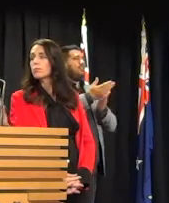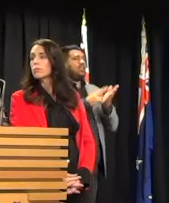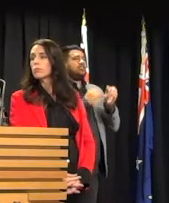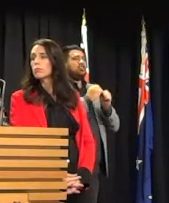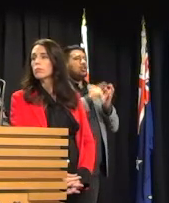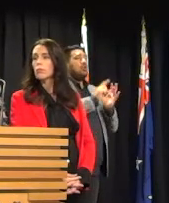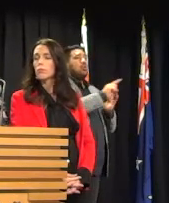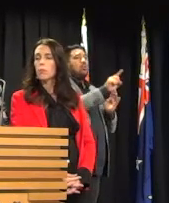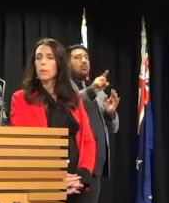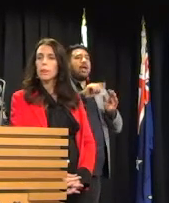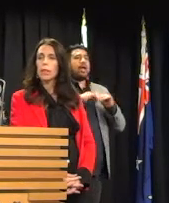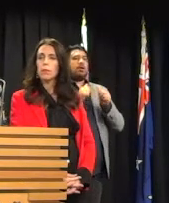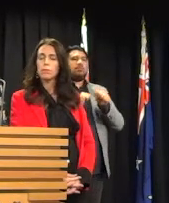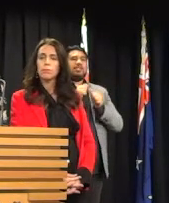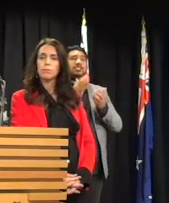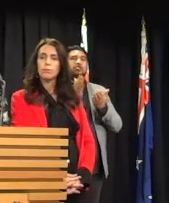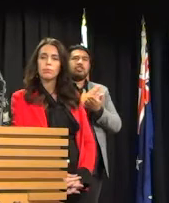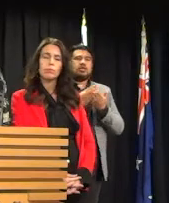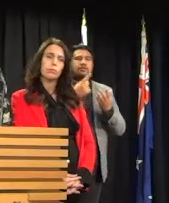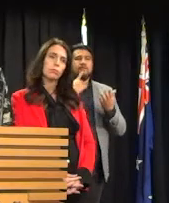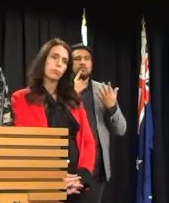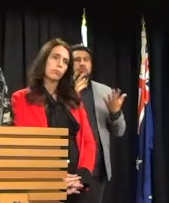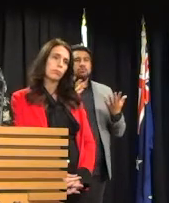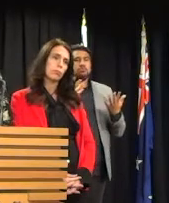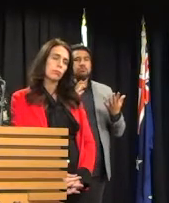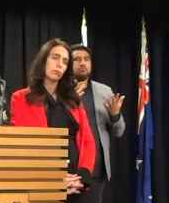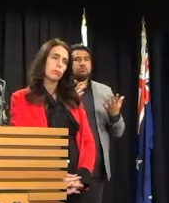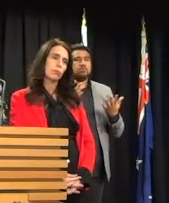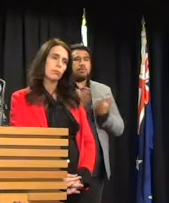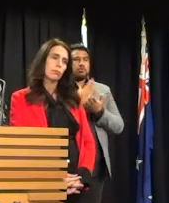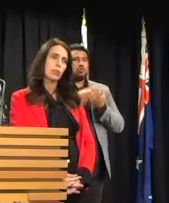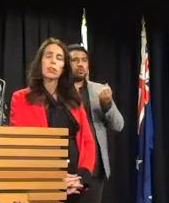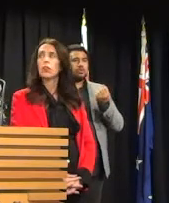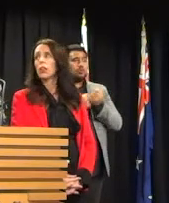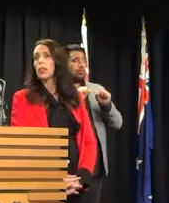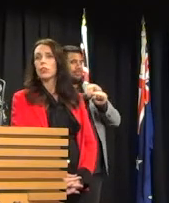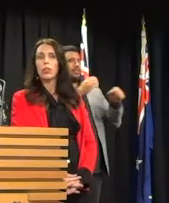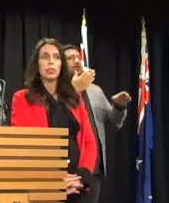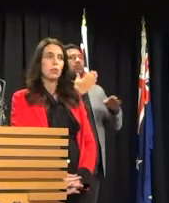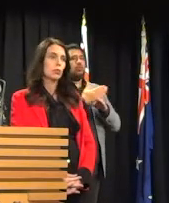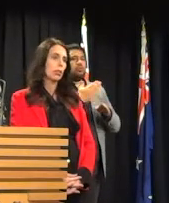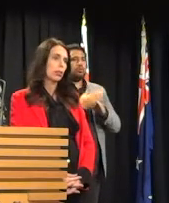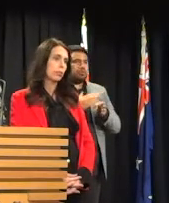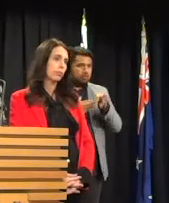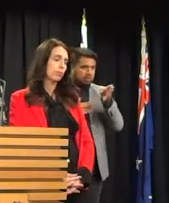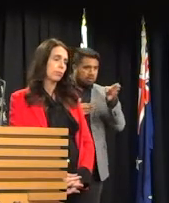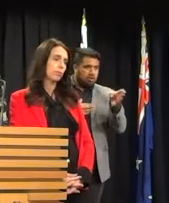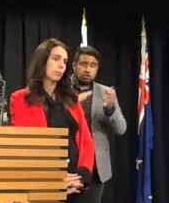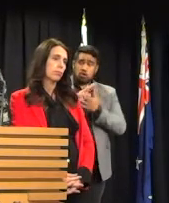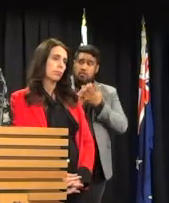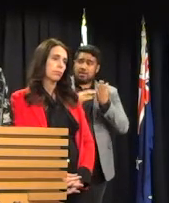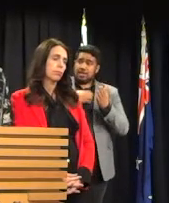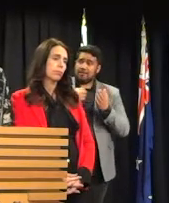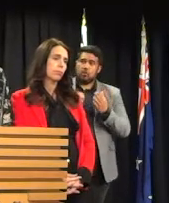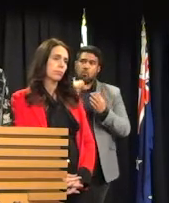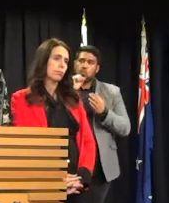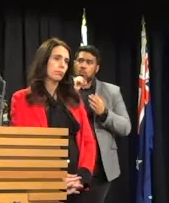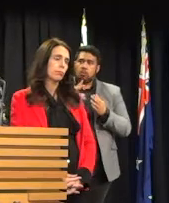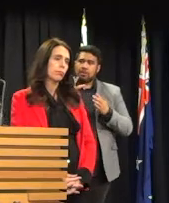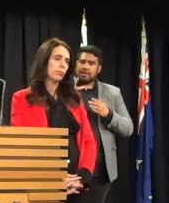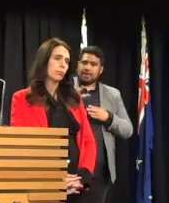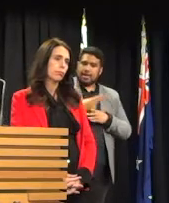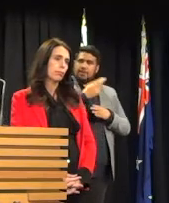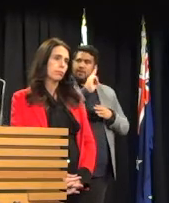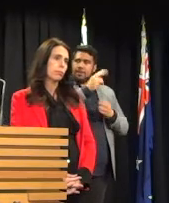share information so that we can support the work that NGOs are undertaking. So there will be no threats from government that any funding will be cut